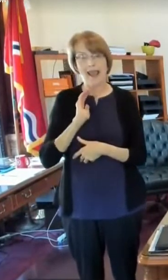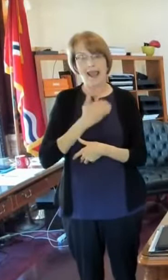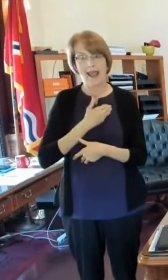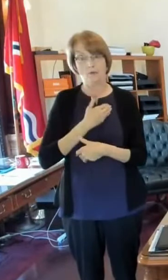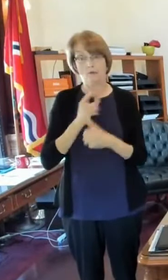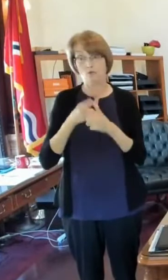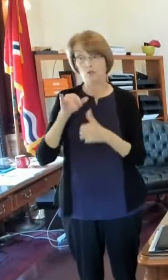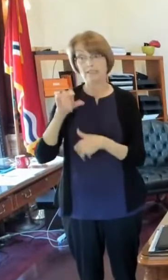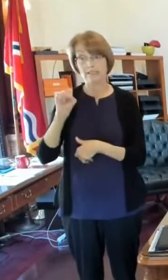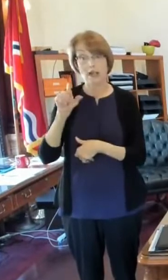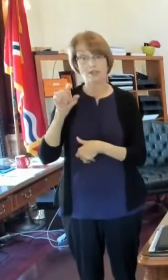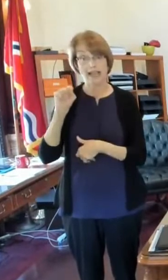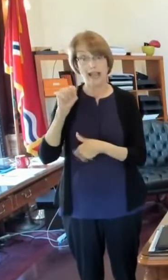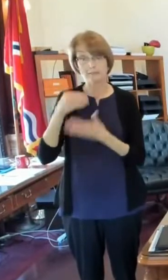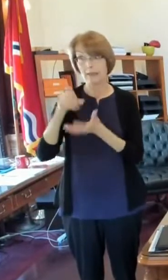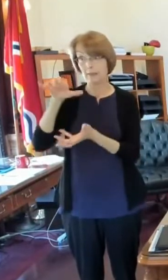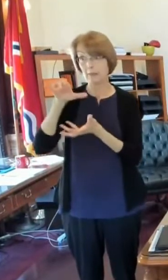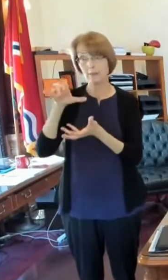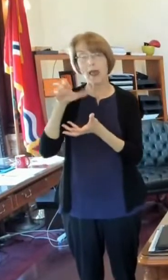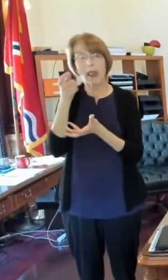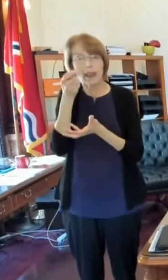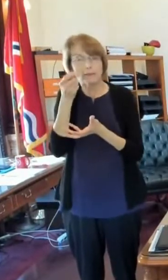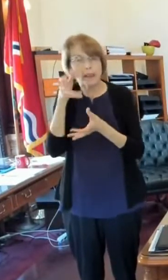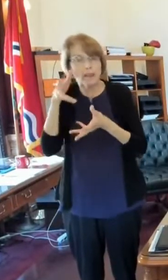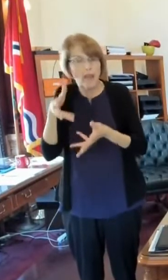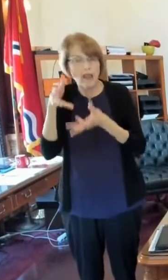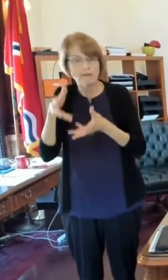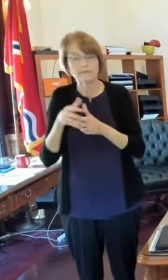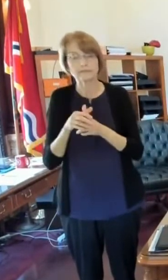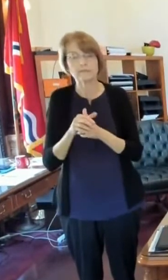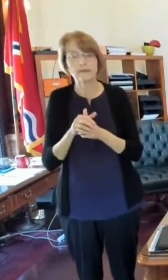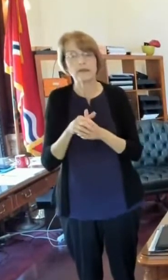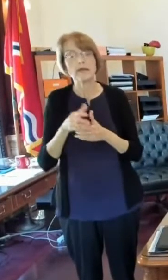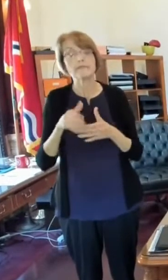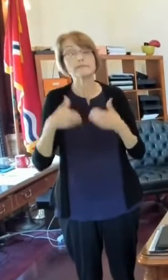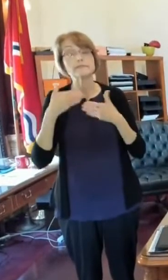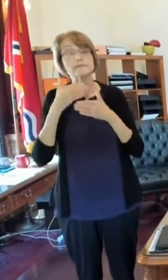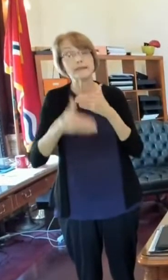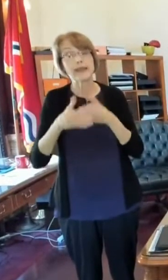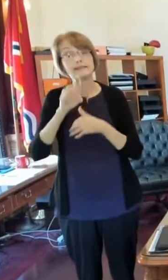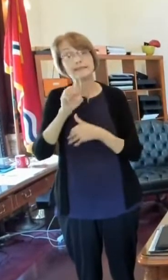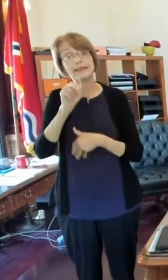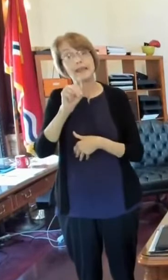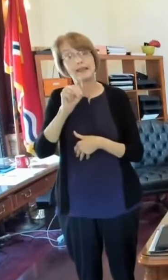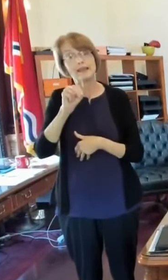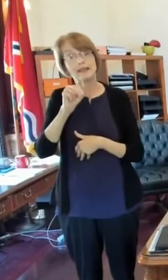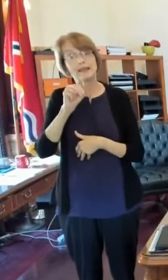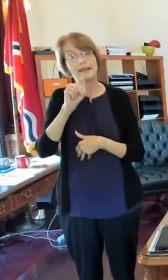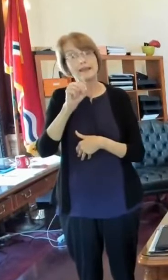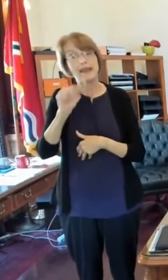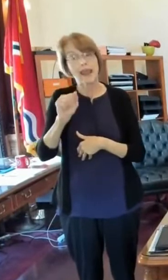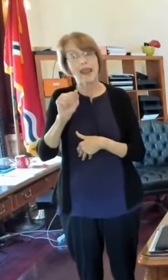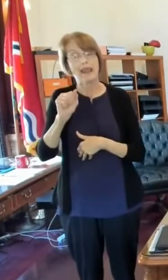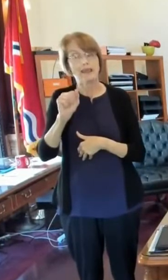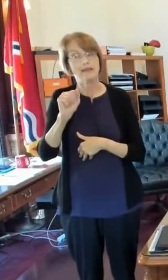first CARES Act money, and likely at the next E&A meeting, we will likely request E&A to